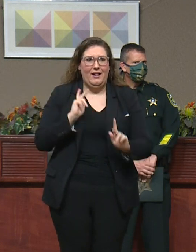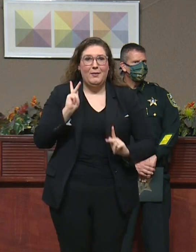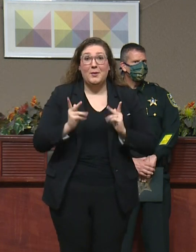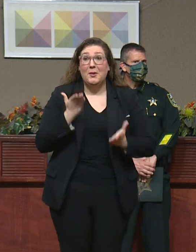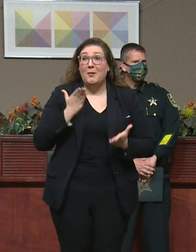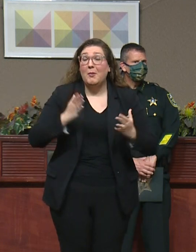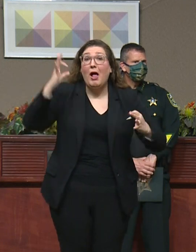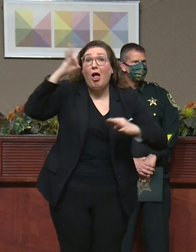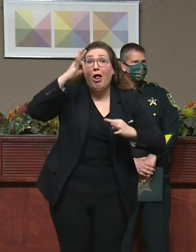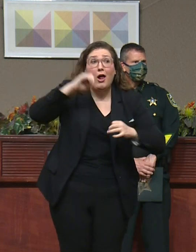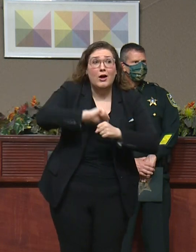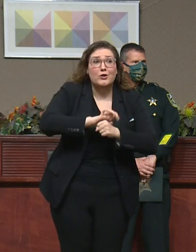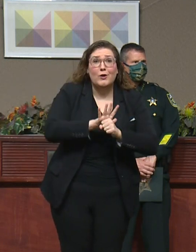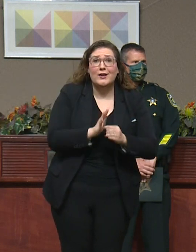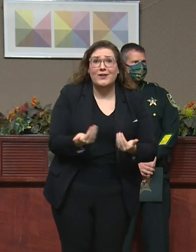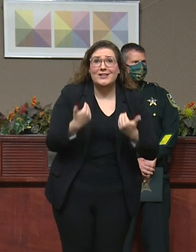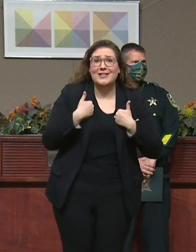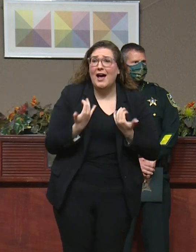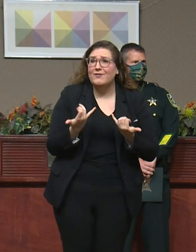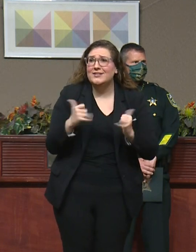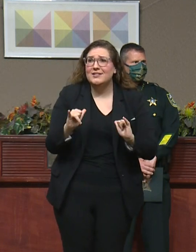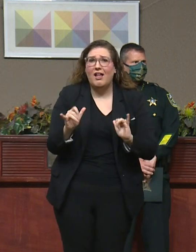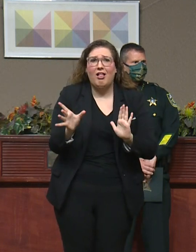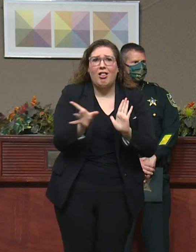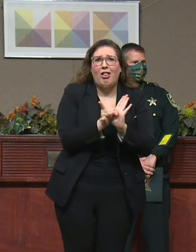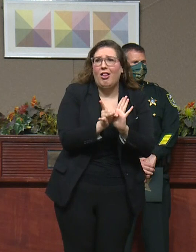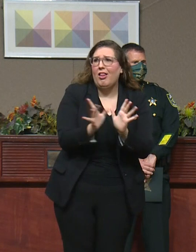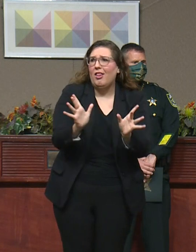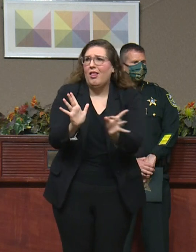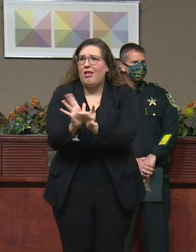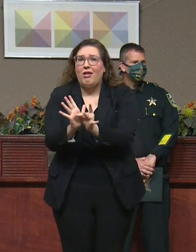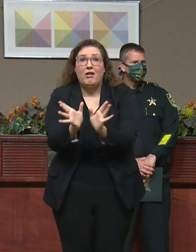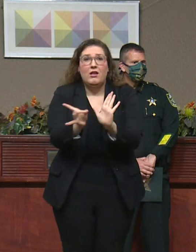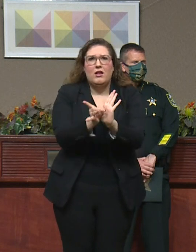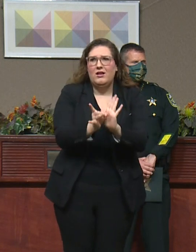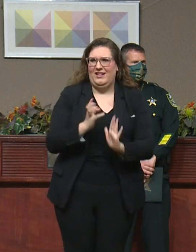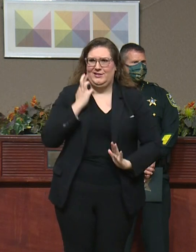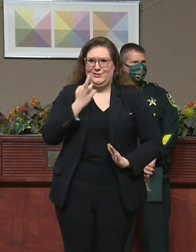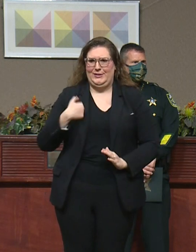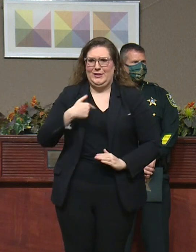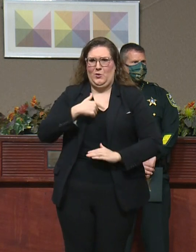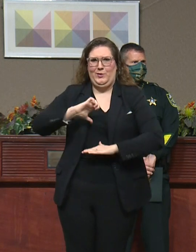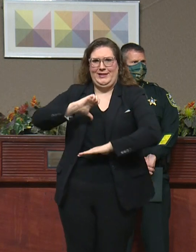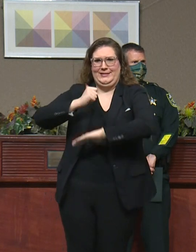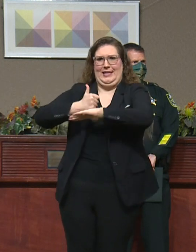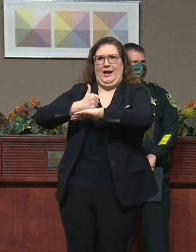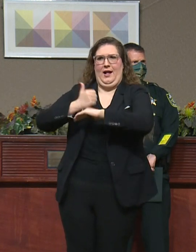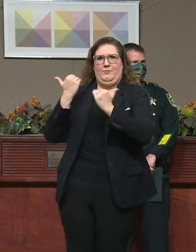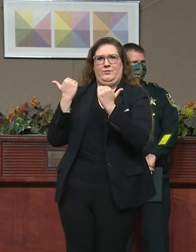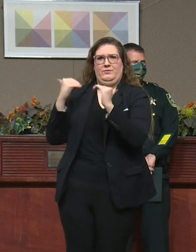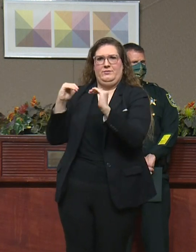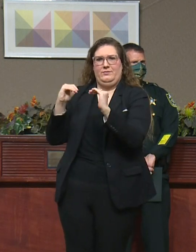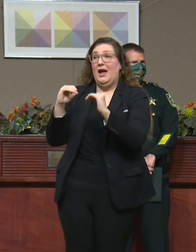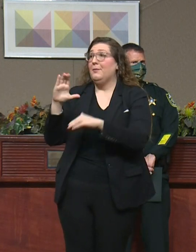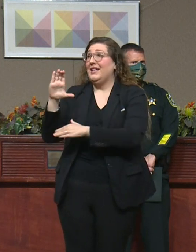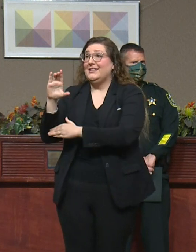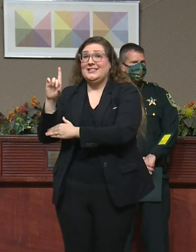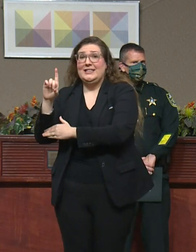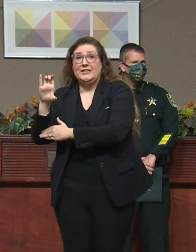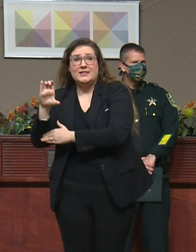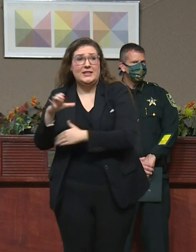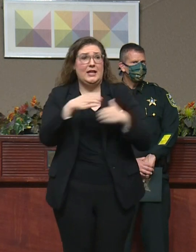disease. That's why it's so important that those precautions that are being put in place by the federal government, the CDC, and by the